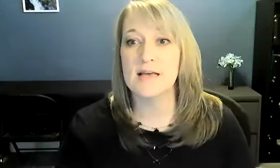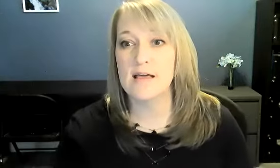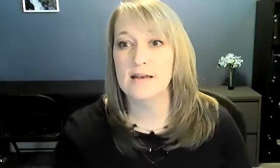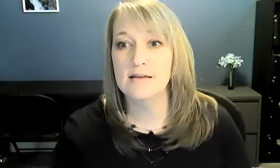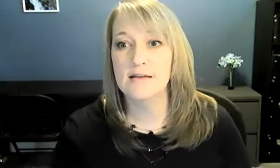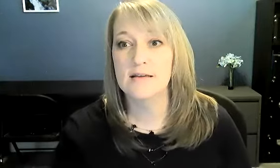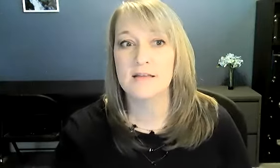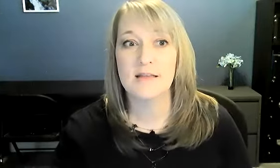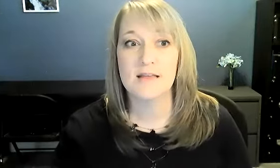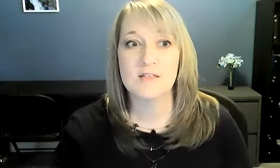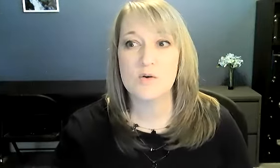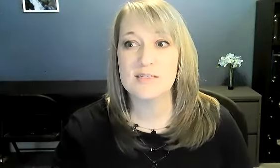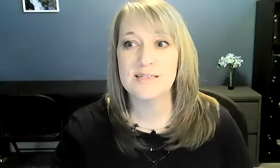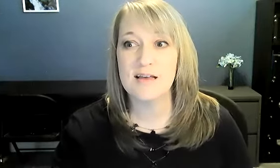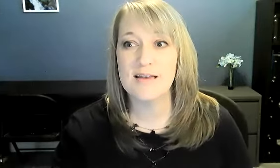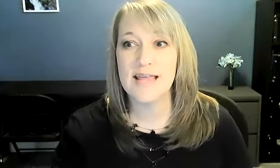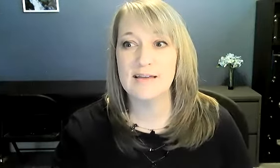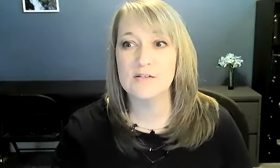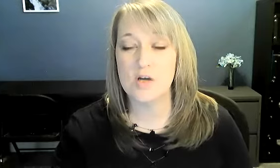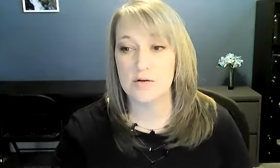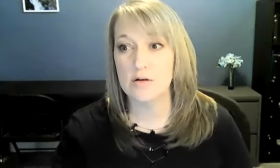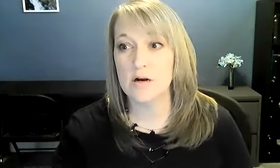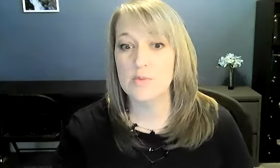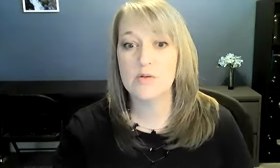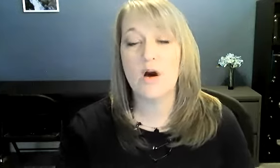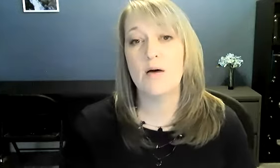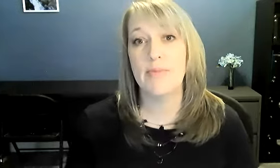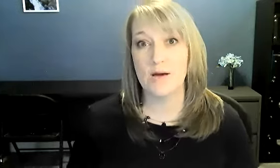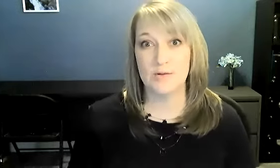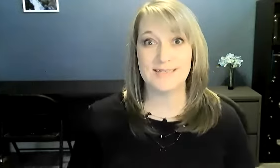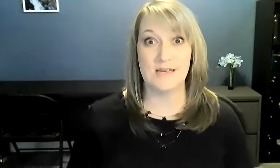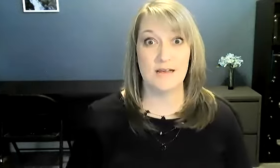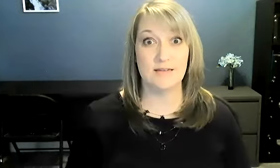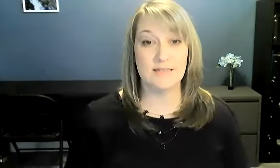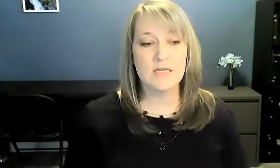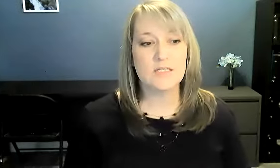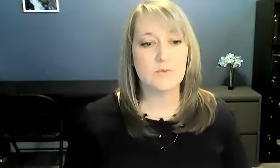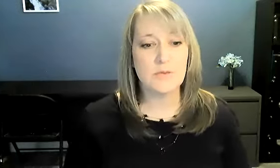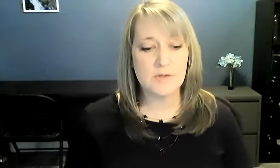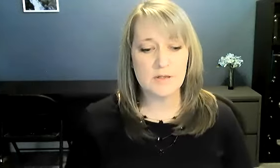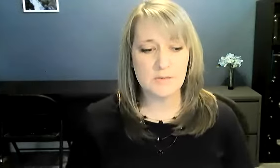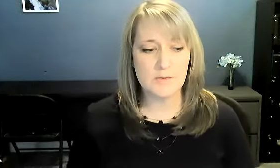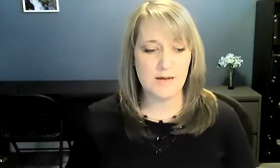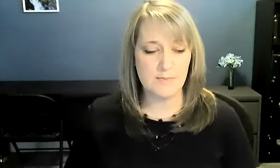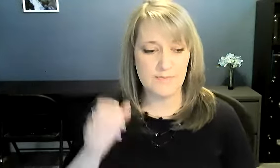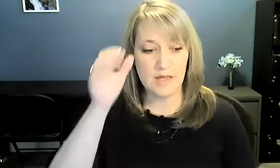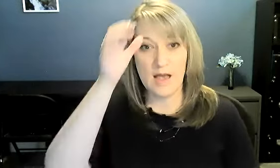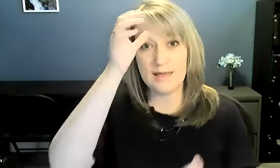Son. So son and daughter are both compound signs. So remember